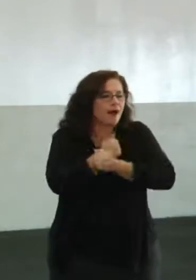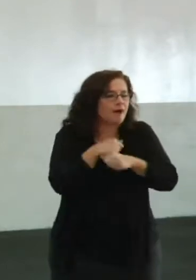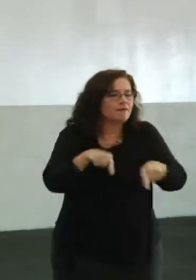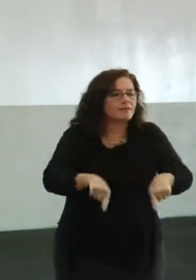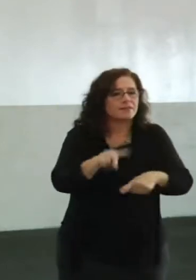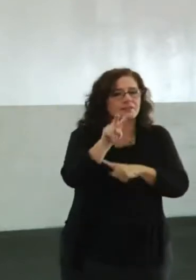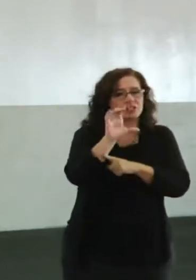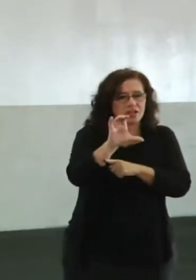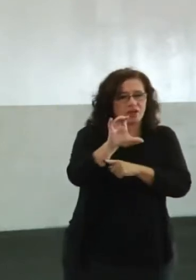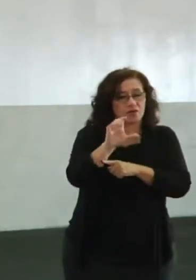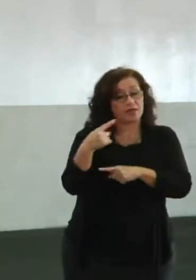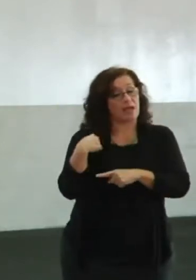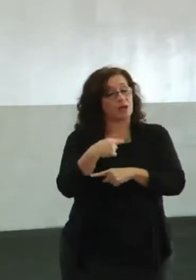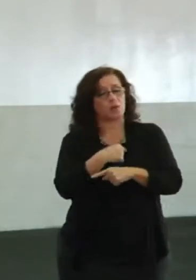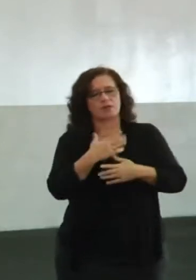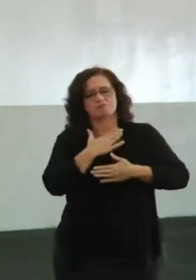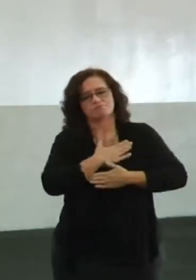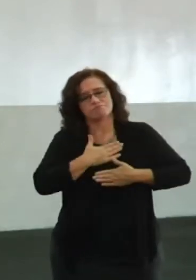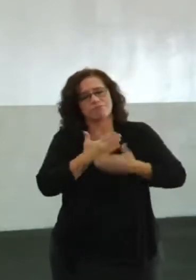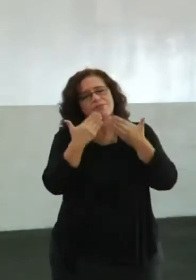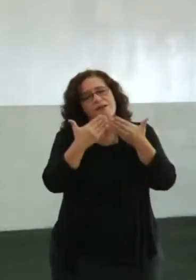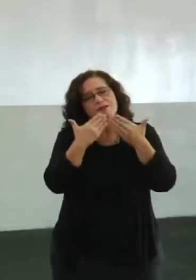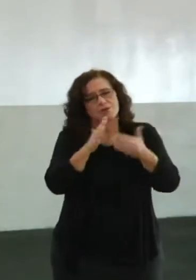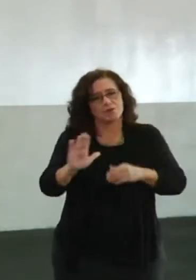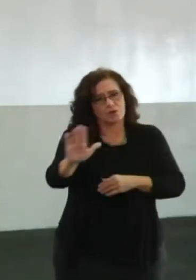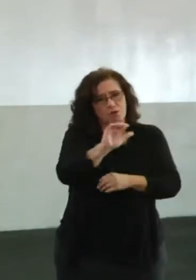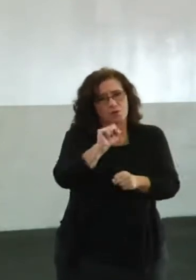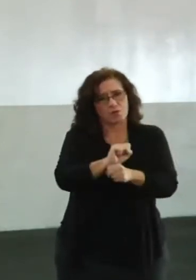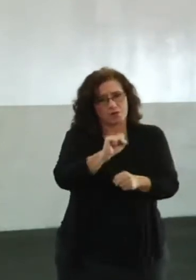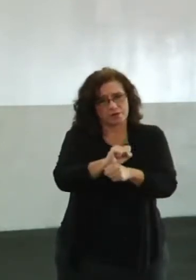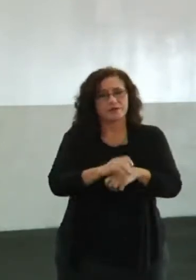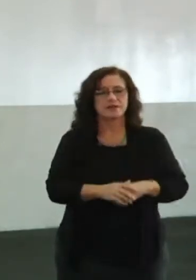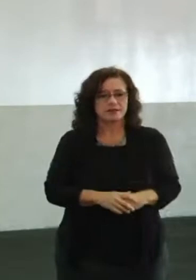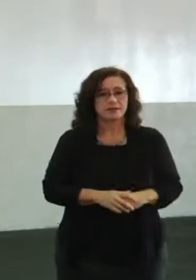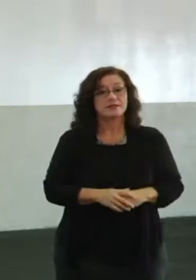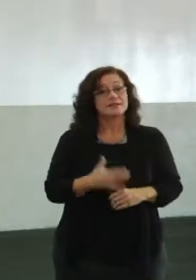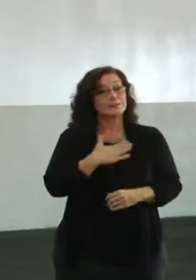appreciate all that you're doing and we continuing to do. So everyone,